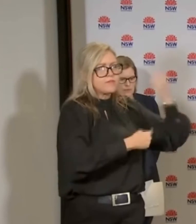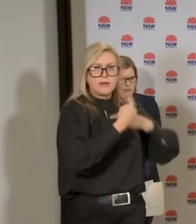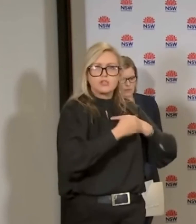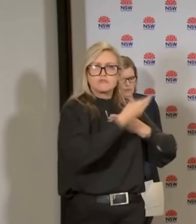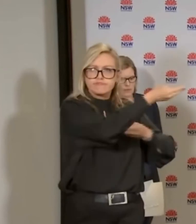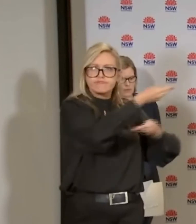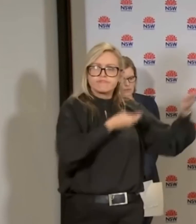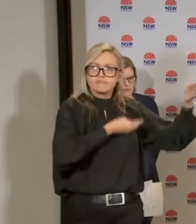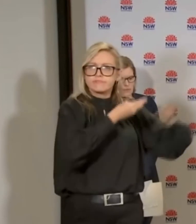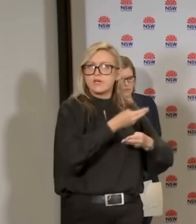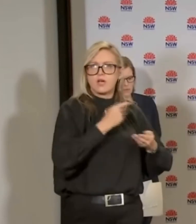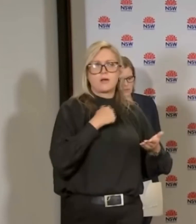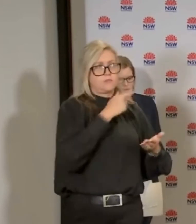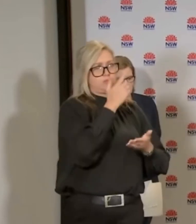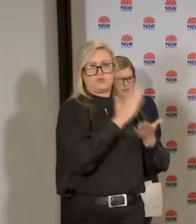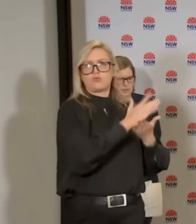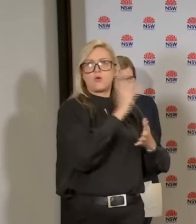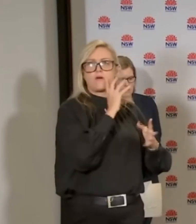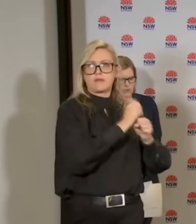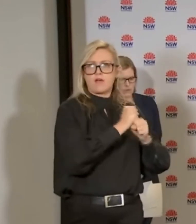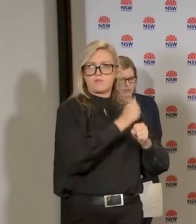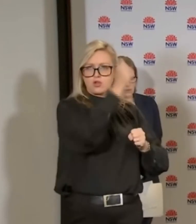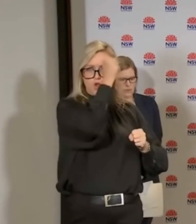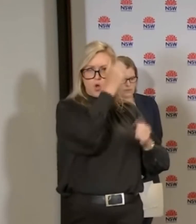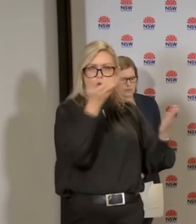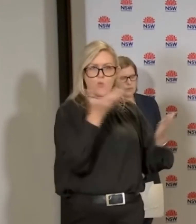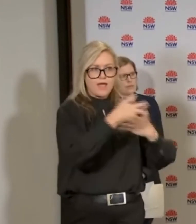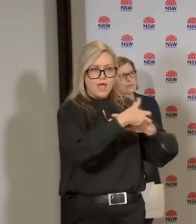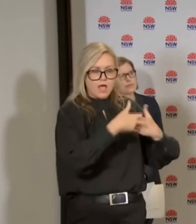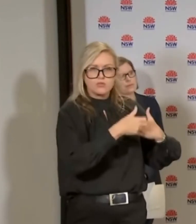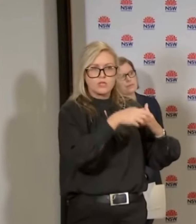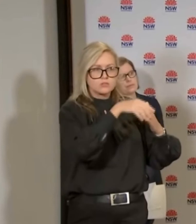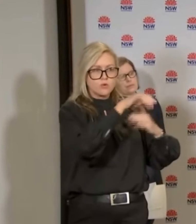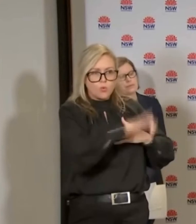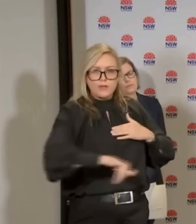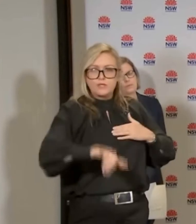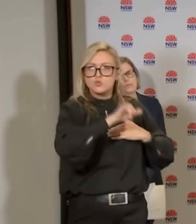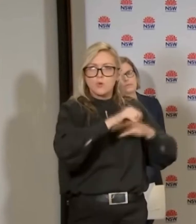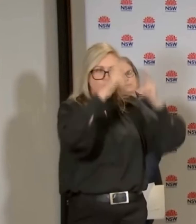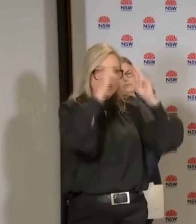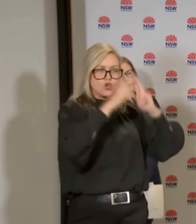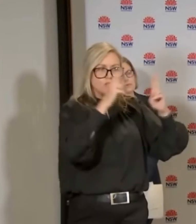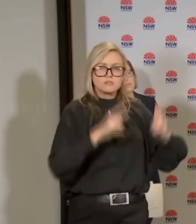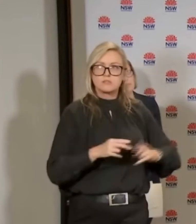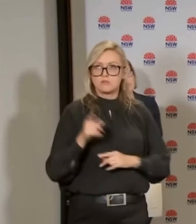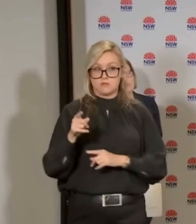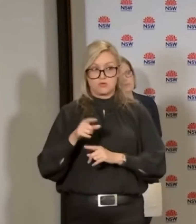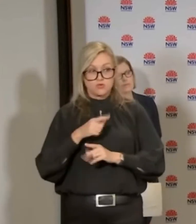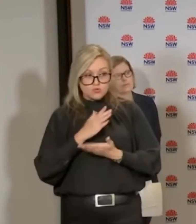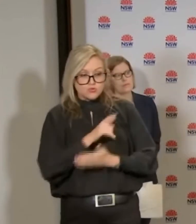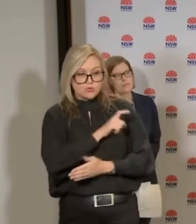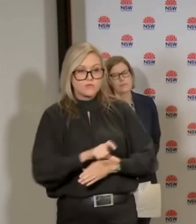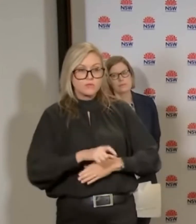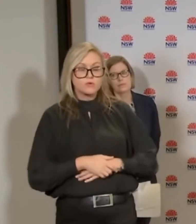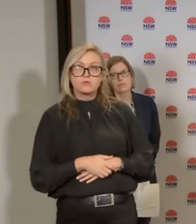sure the federal government knows exactly where they're going into aged care facilities, and I would expect that information how sure are you will be made